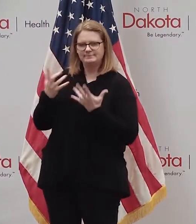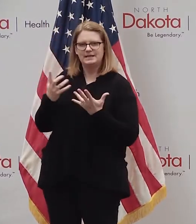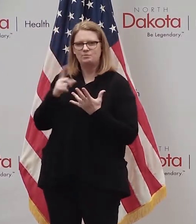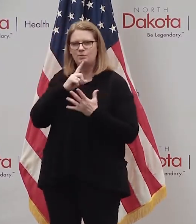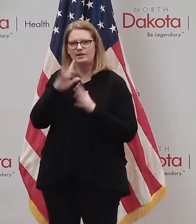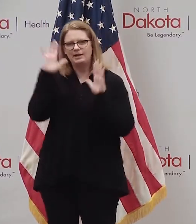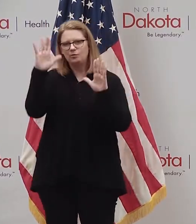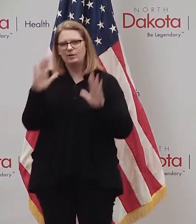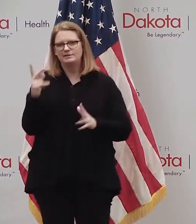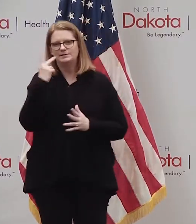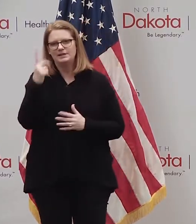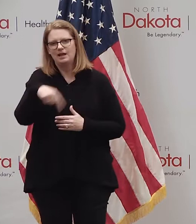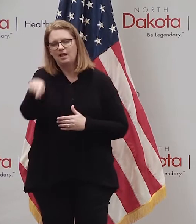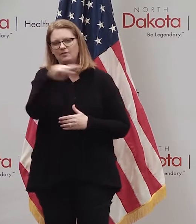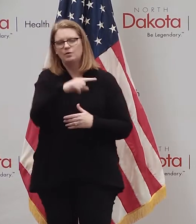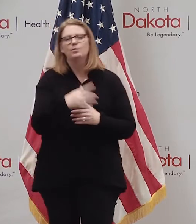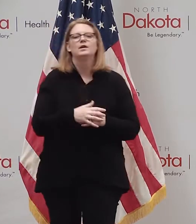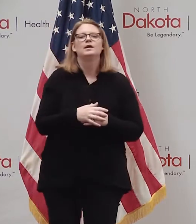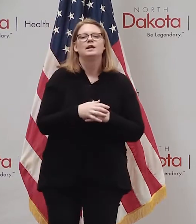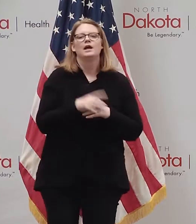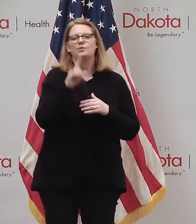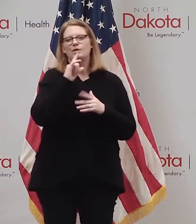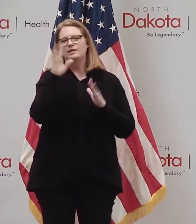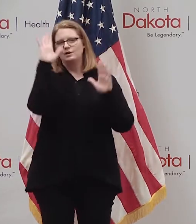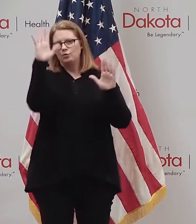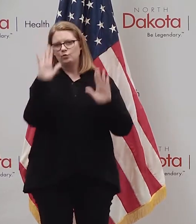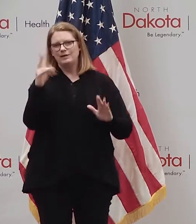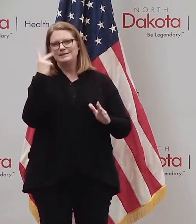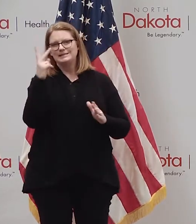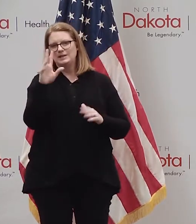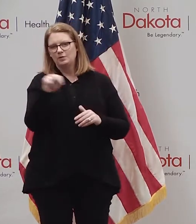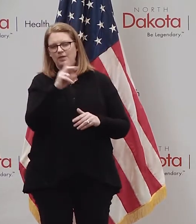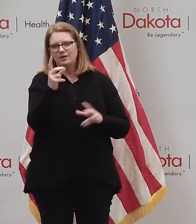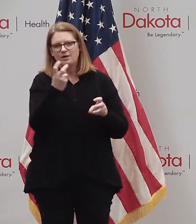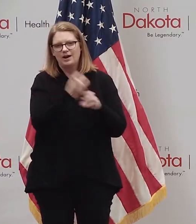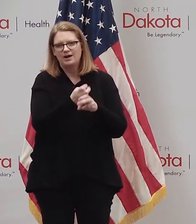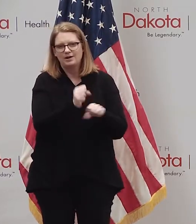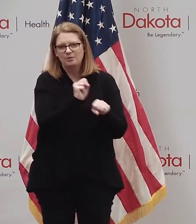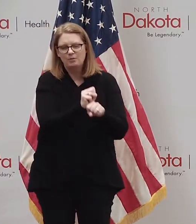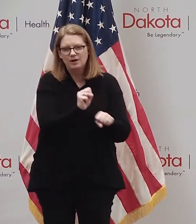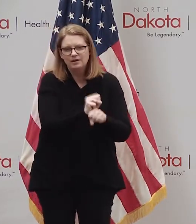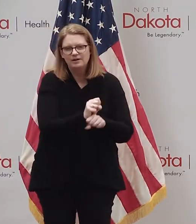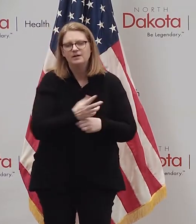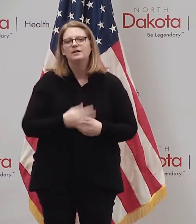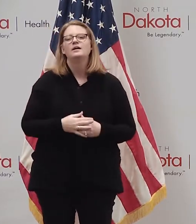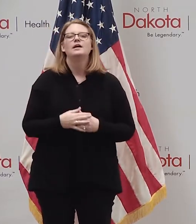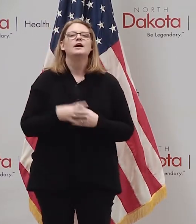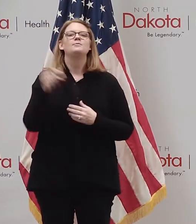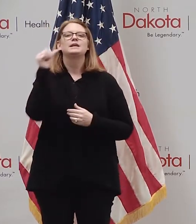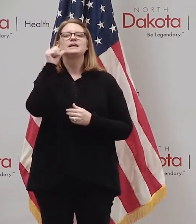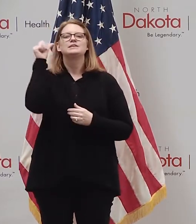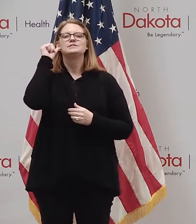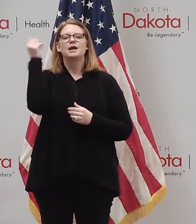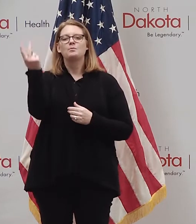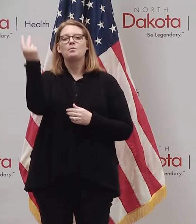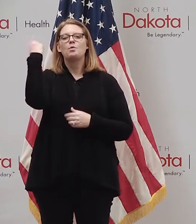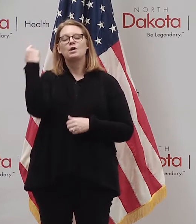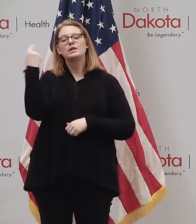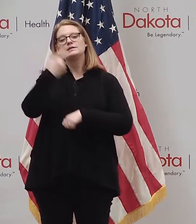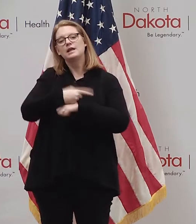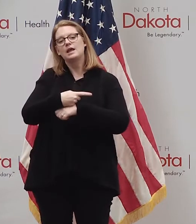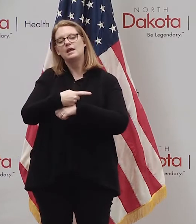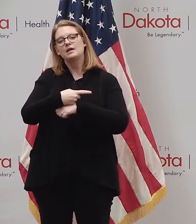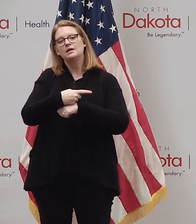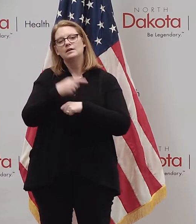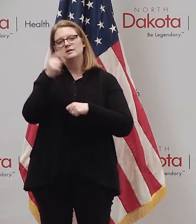great to be with everybody, and great to see North Dakota hard at work. Yesterday, Memorial Day, the day that